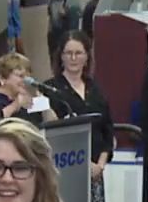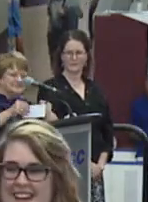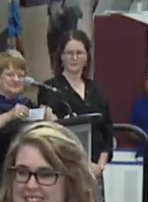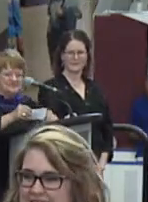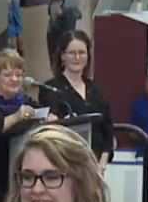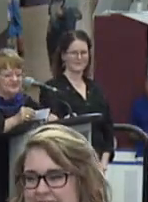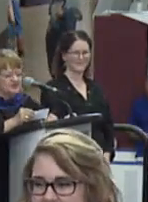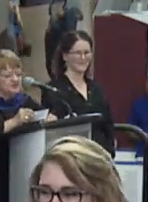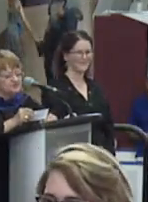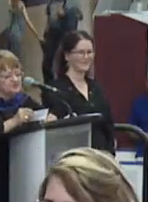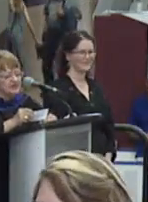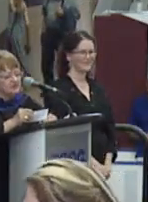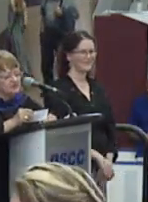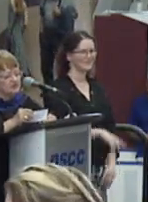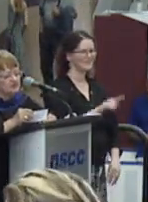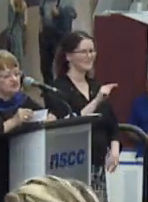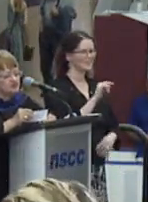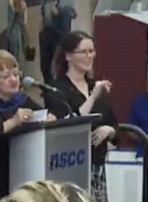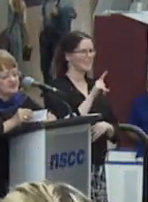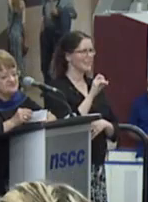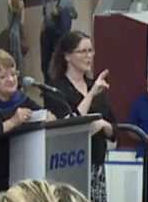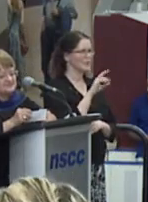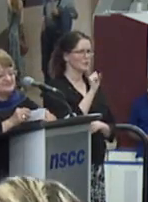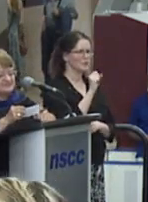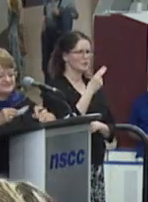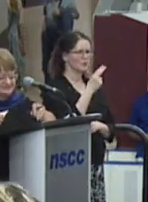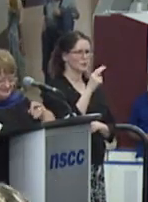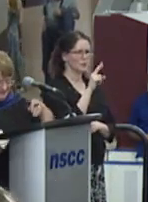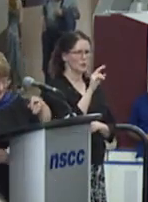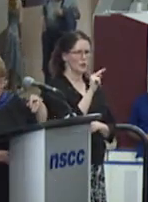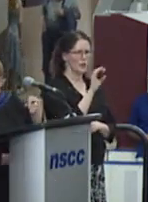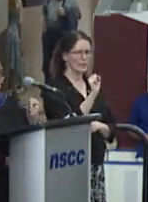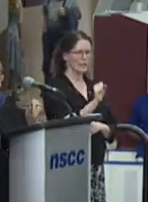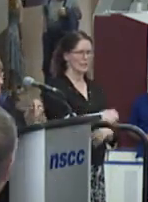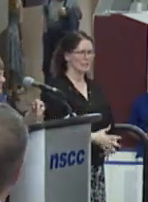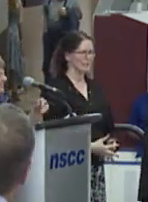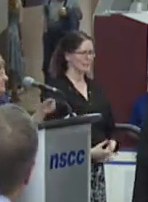Thanks for that. Taylor Shorness.